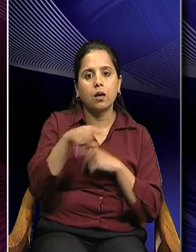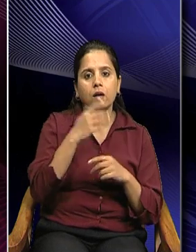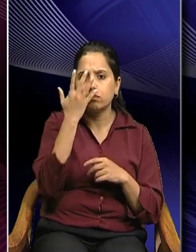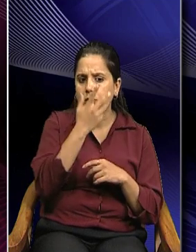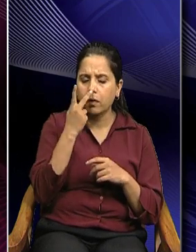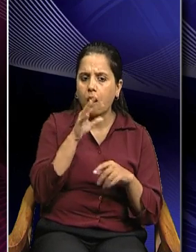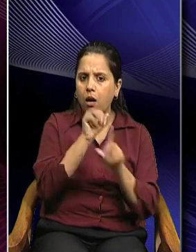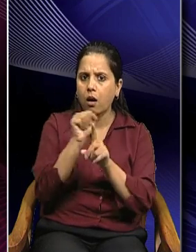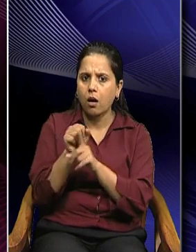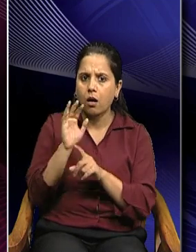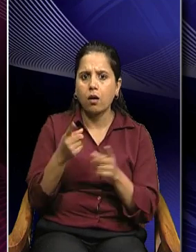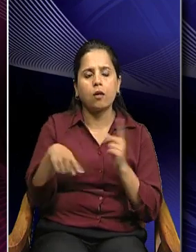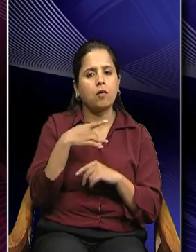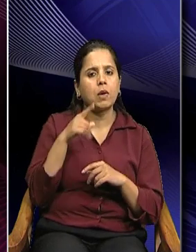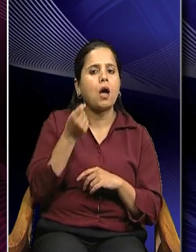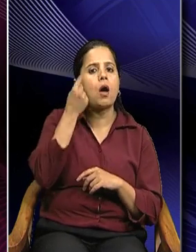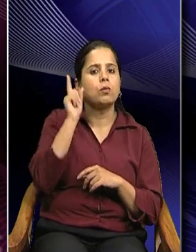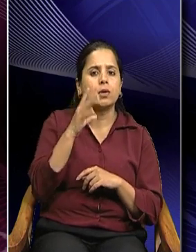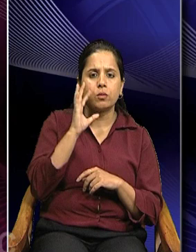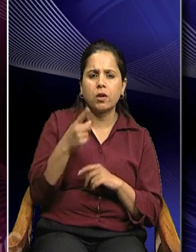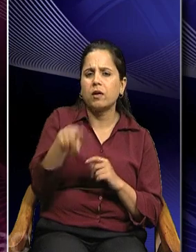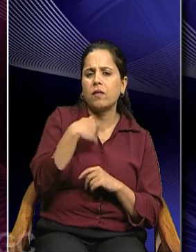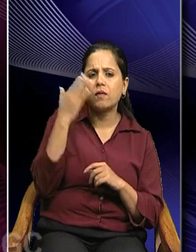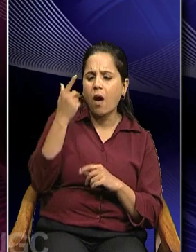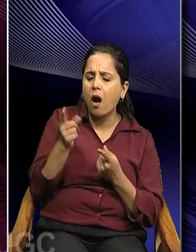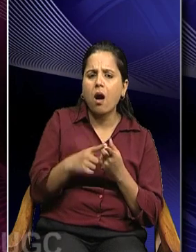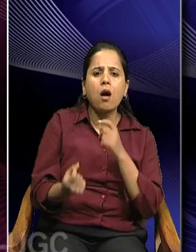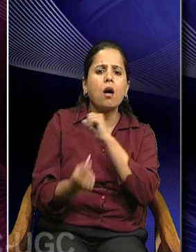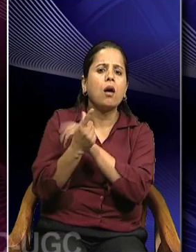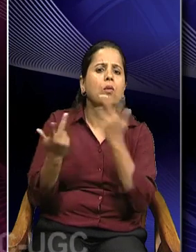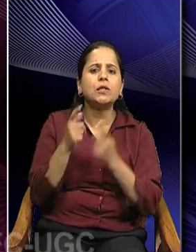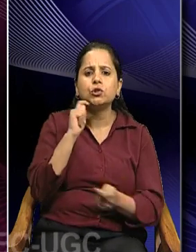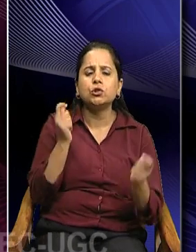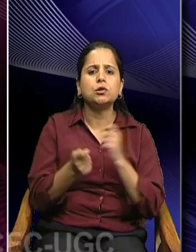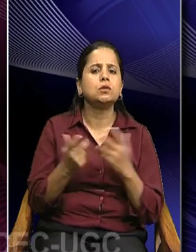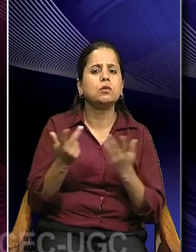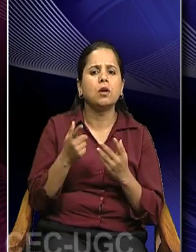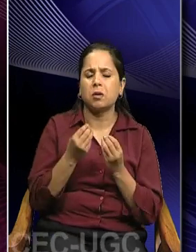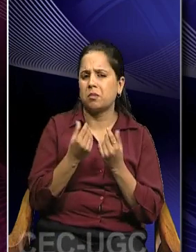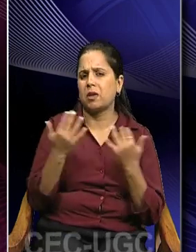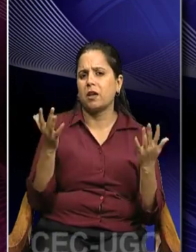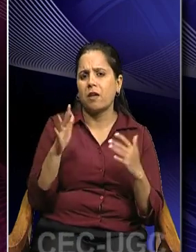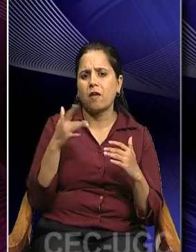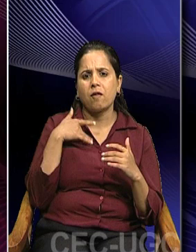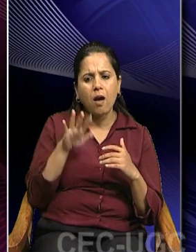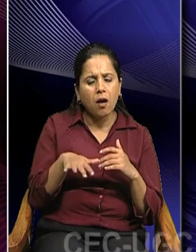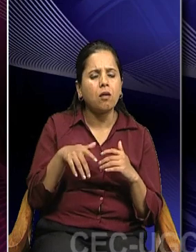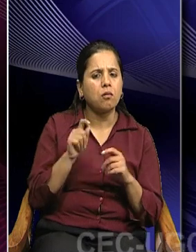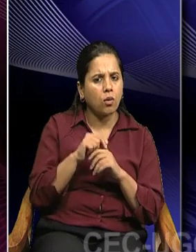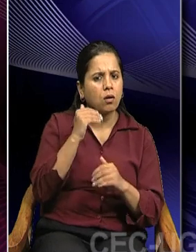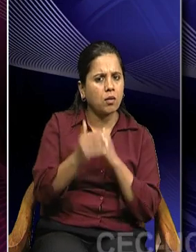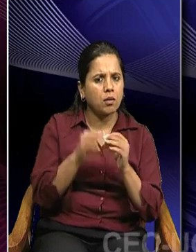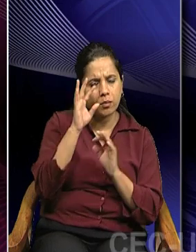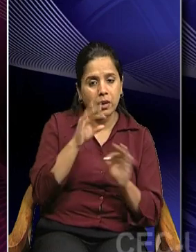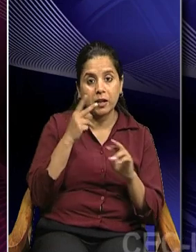marketing, they should also be understood, that why it is changing at so much of pace. Now if we